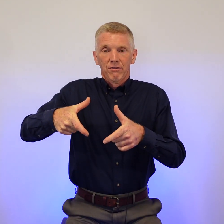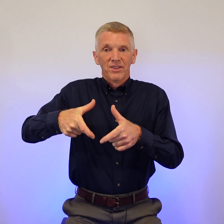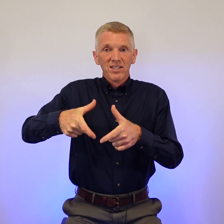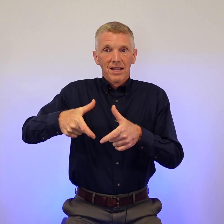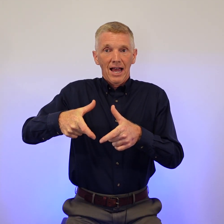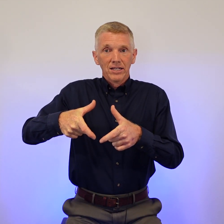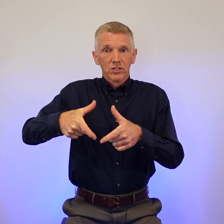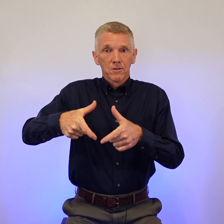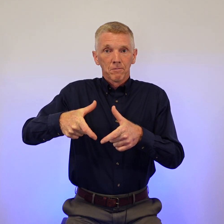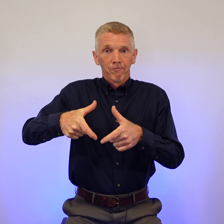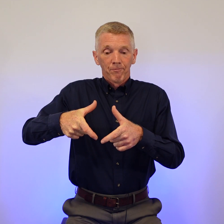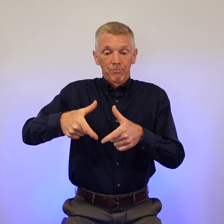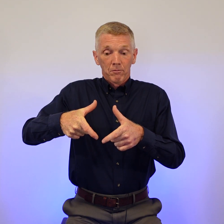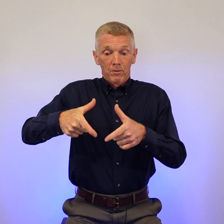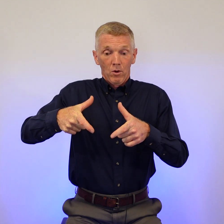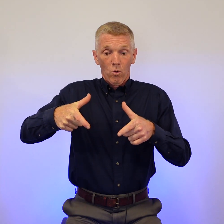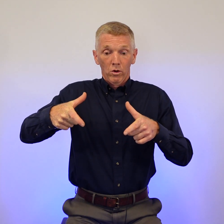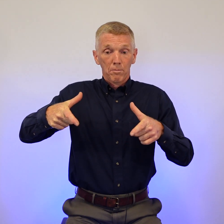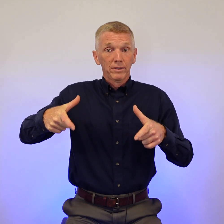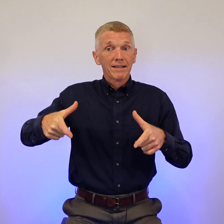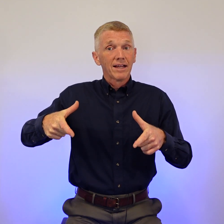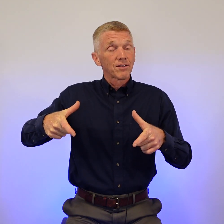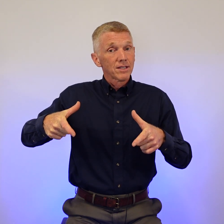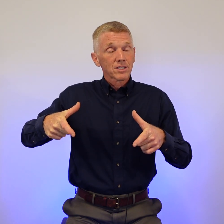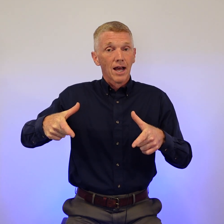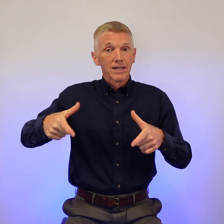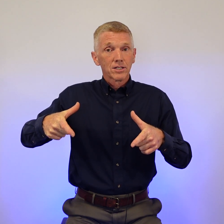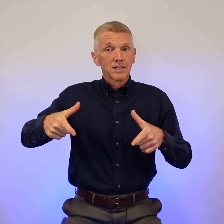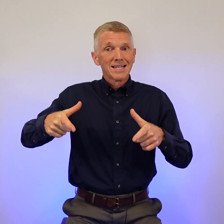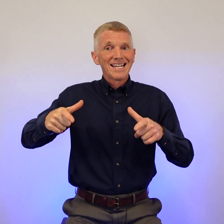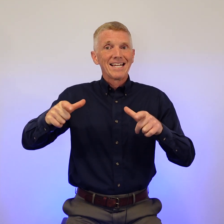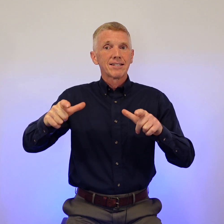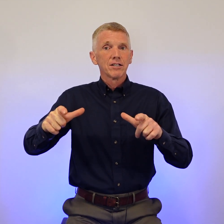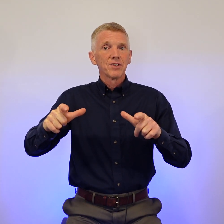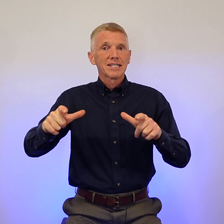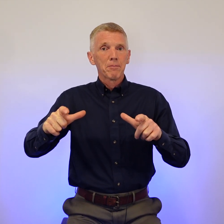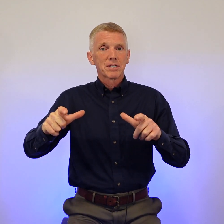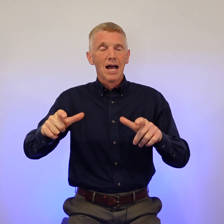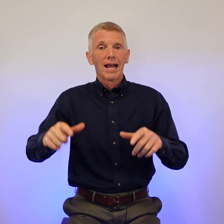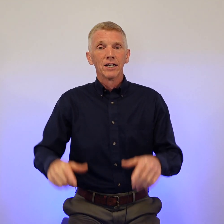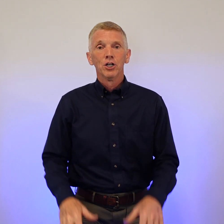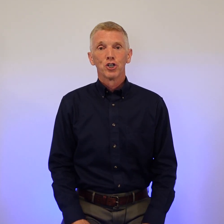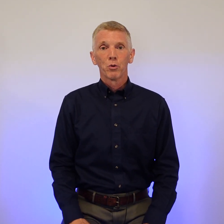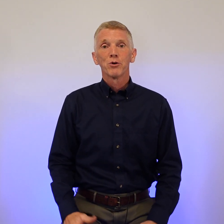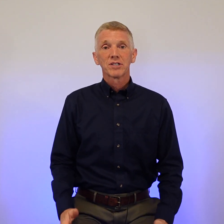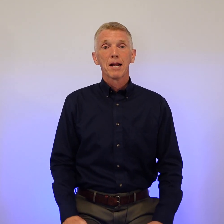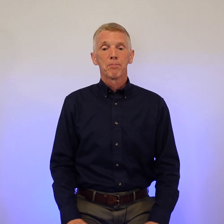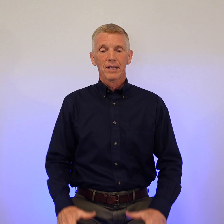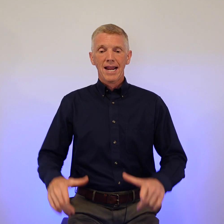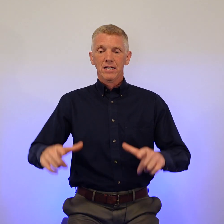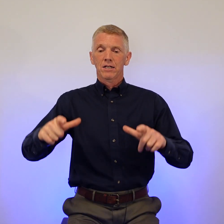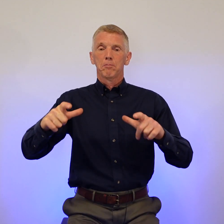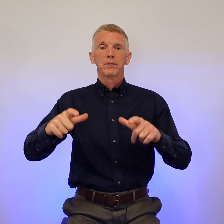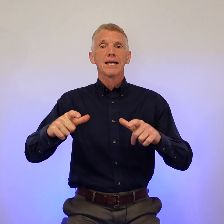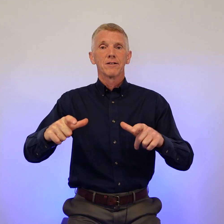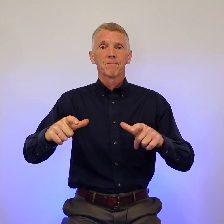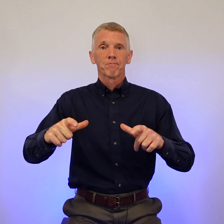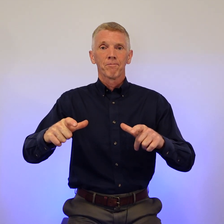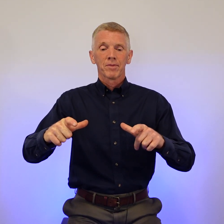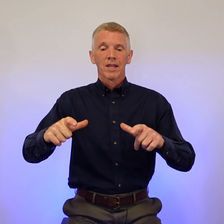this size or a plate that's this size. It's still the same sign. So when you assign plate, plate, and